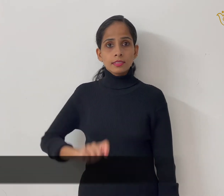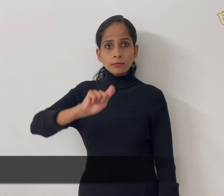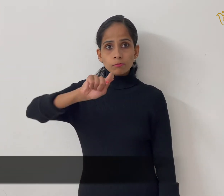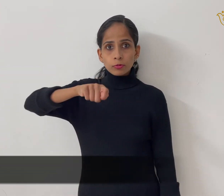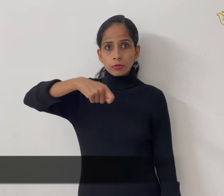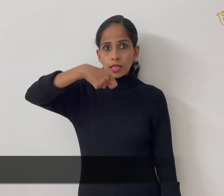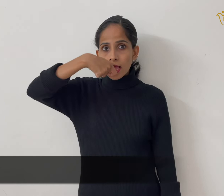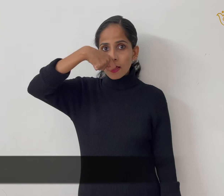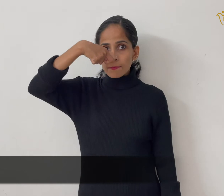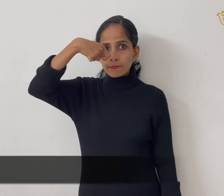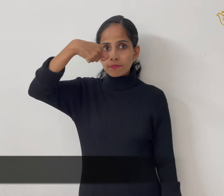Spoon.